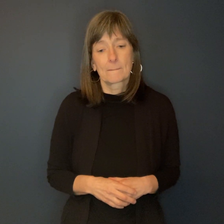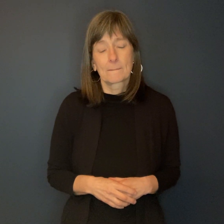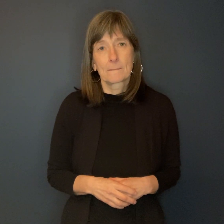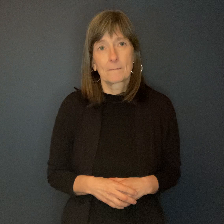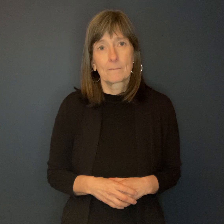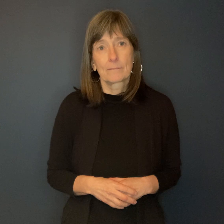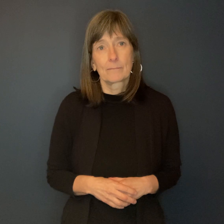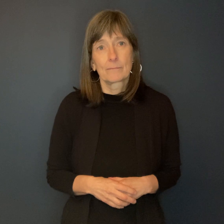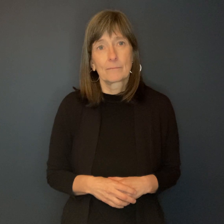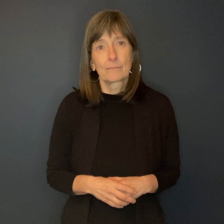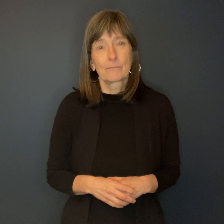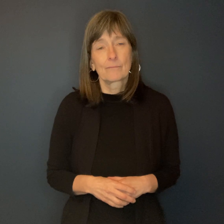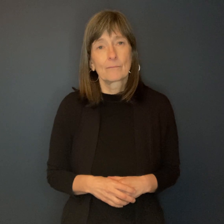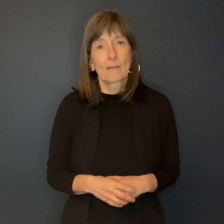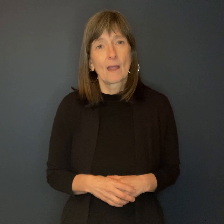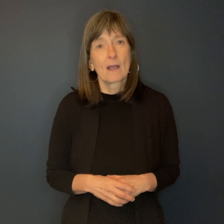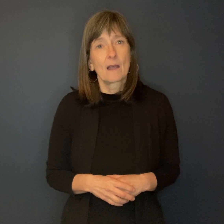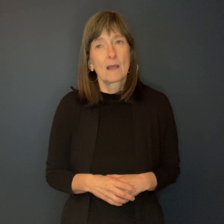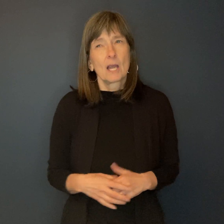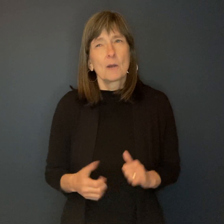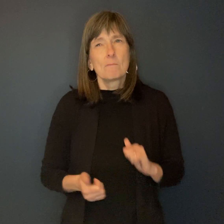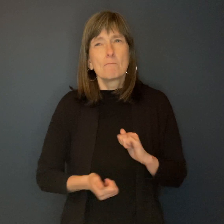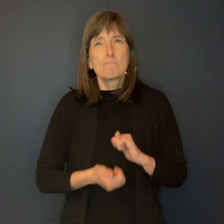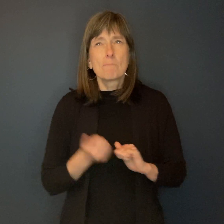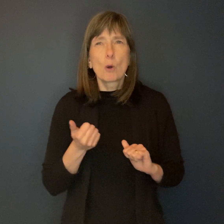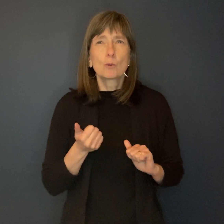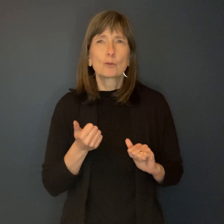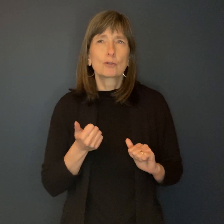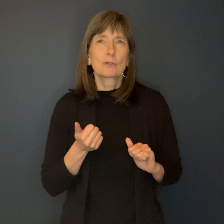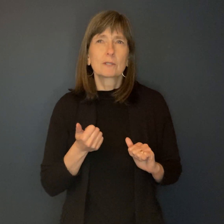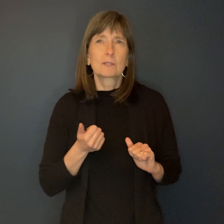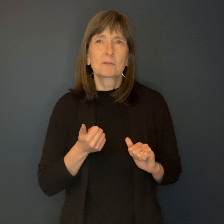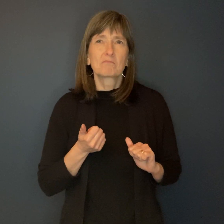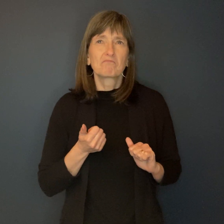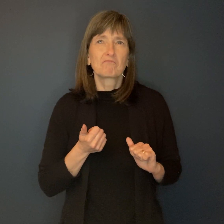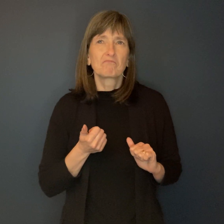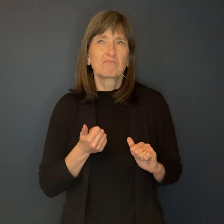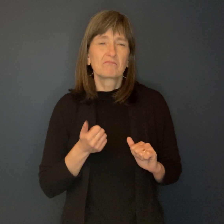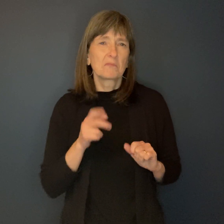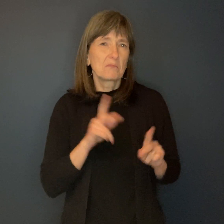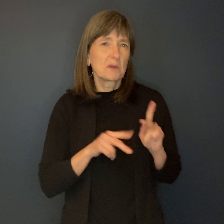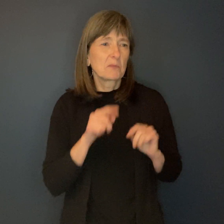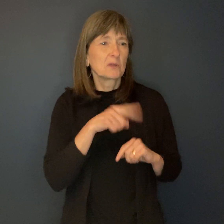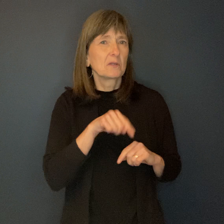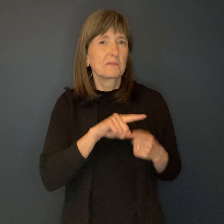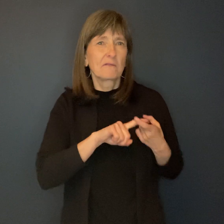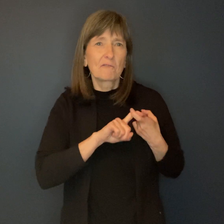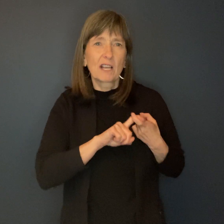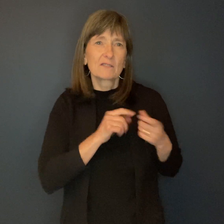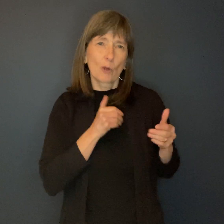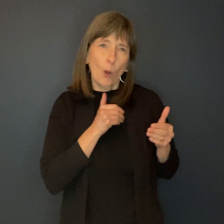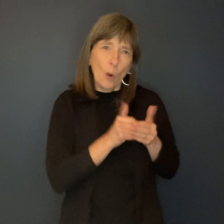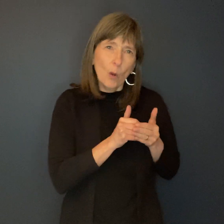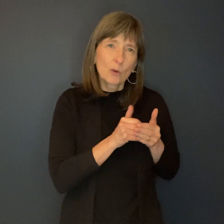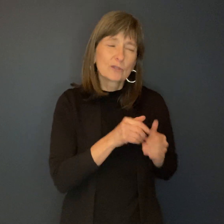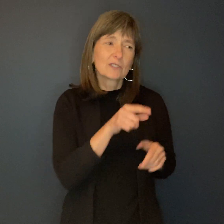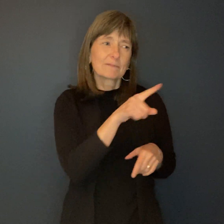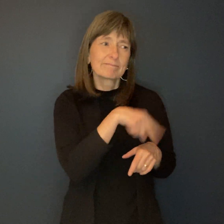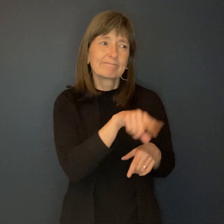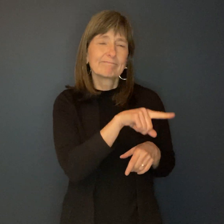most closely aligned with over the years, recognize that it's a life